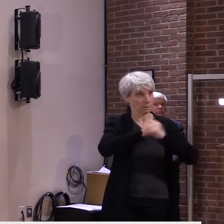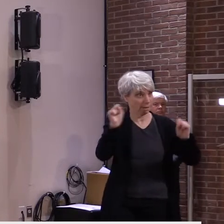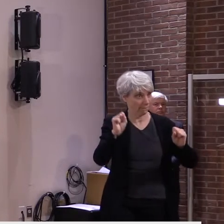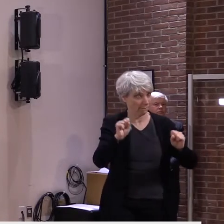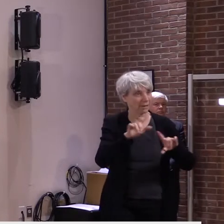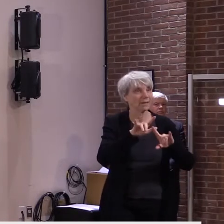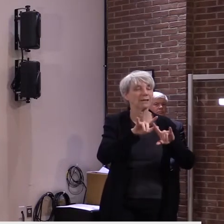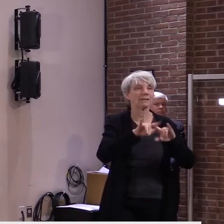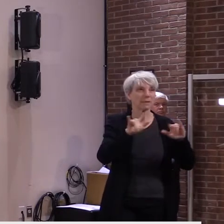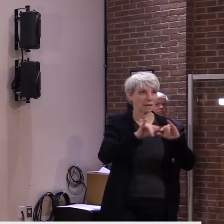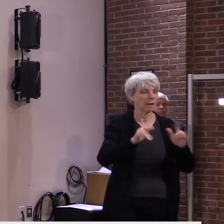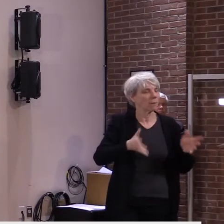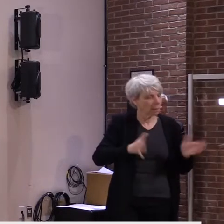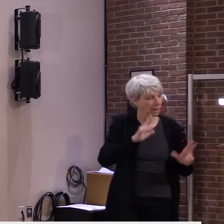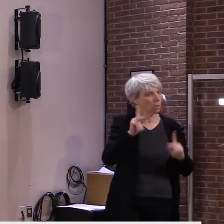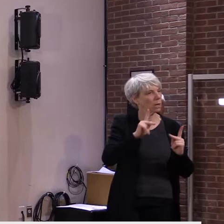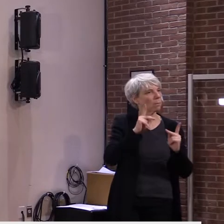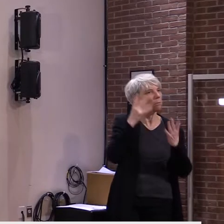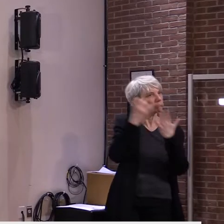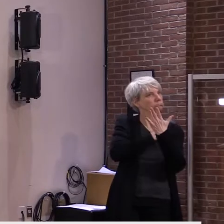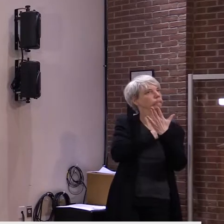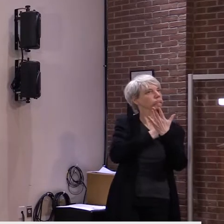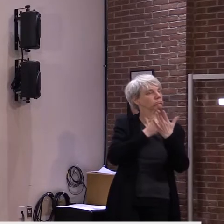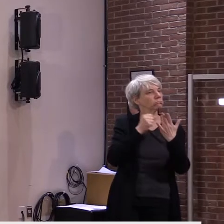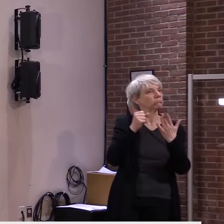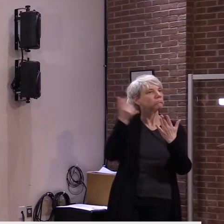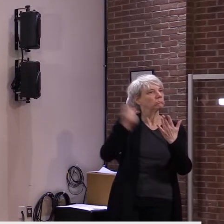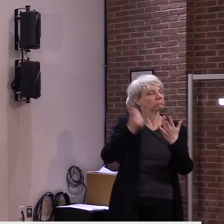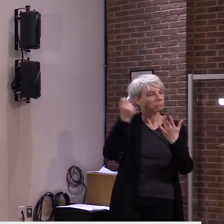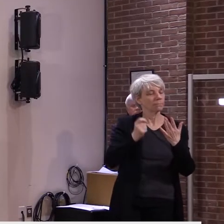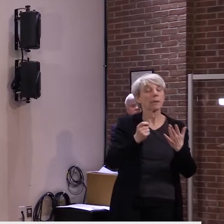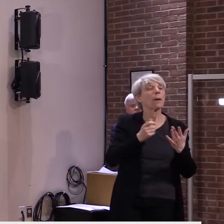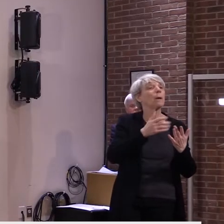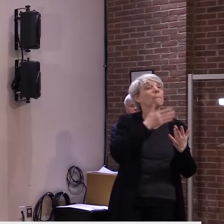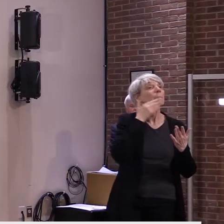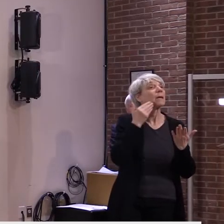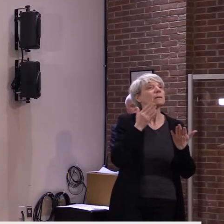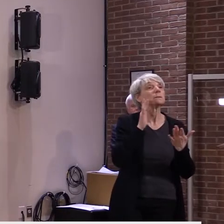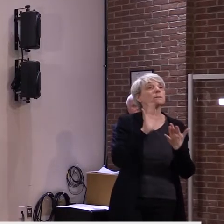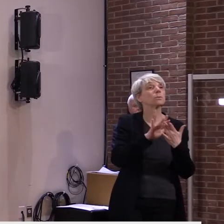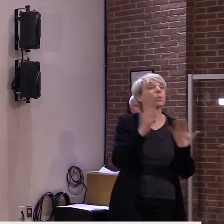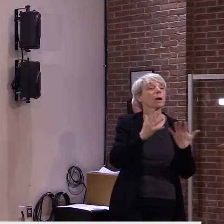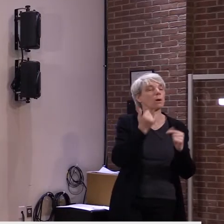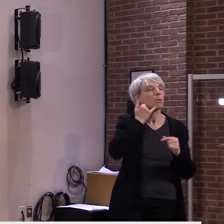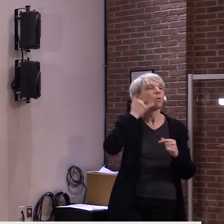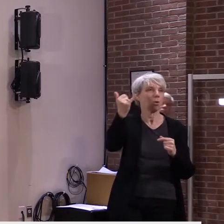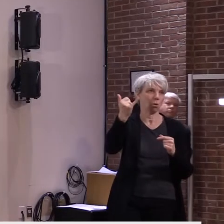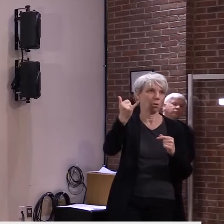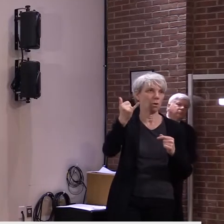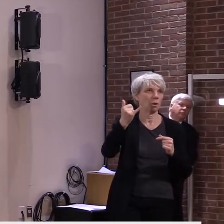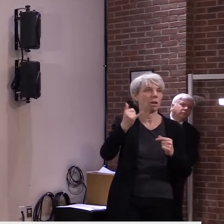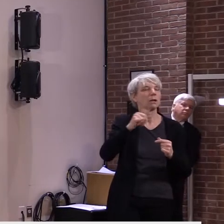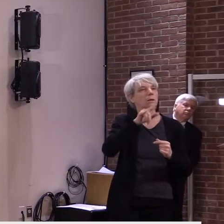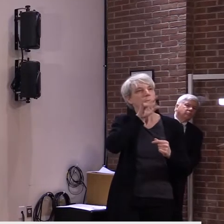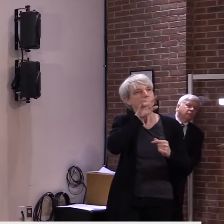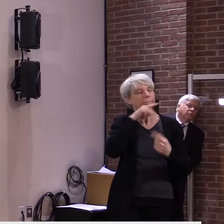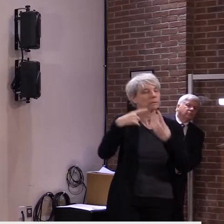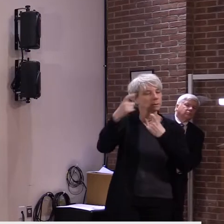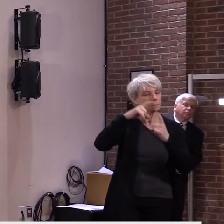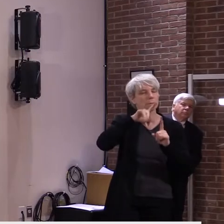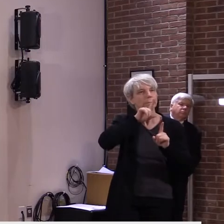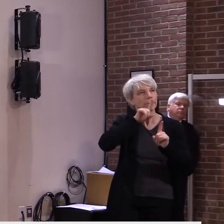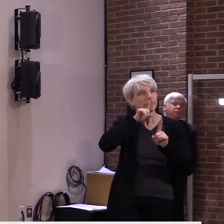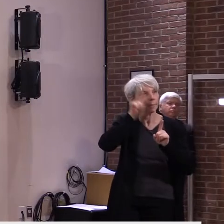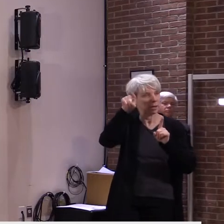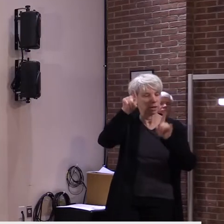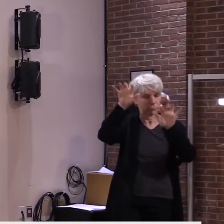the safest option and the easiest option for people is simply to call our call center and submit an application, and they've been doing so